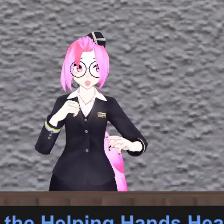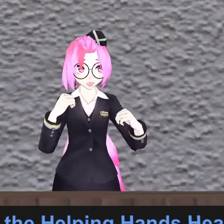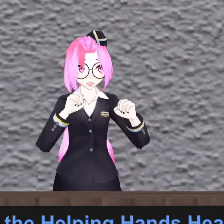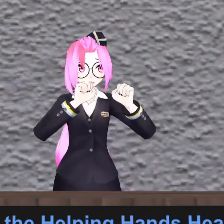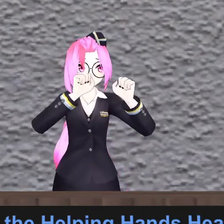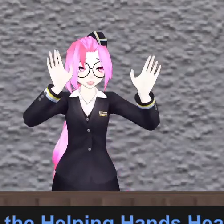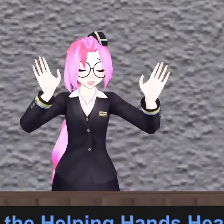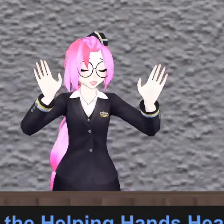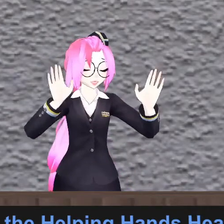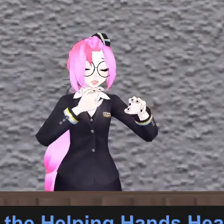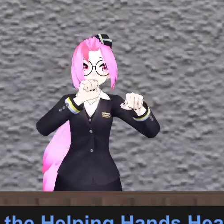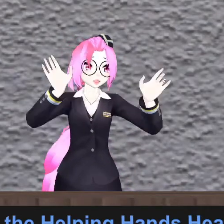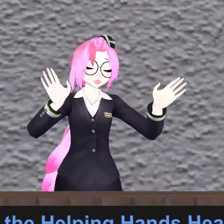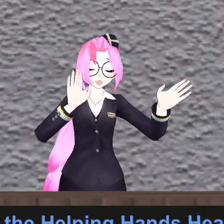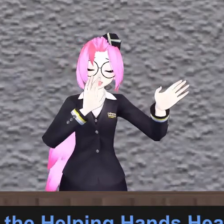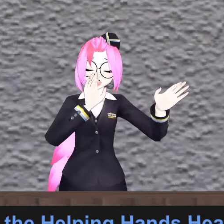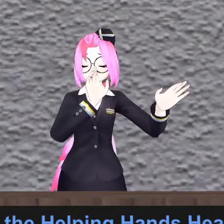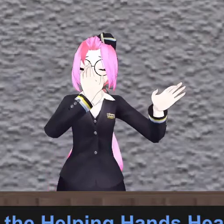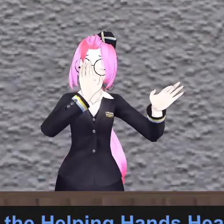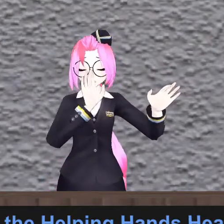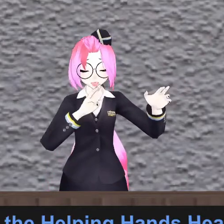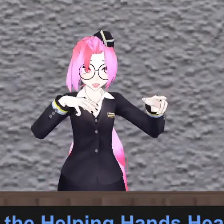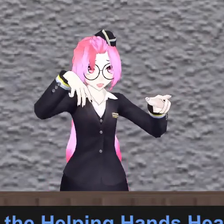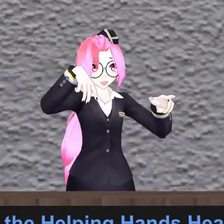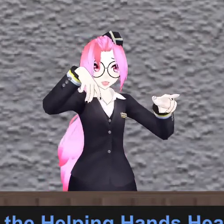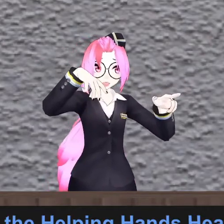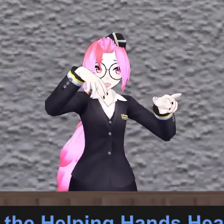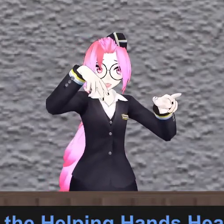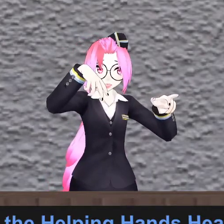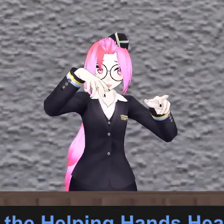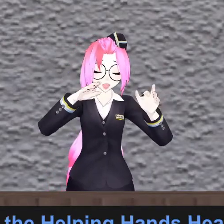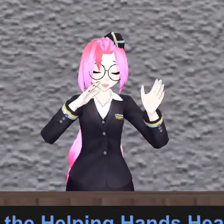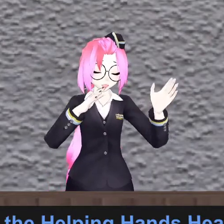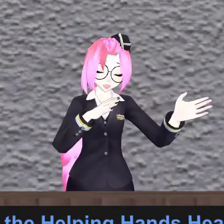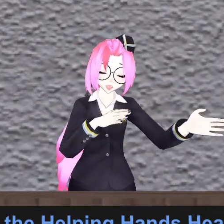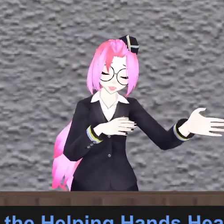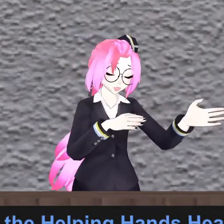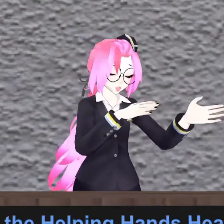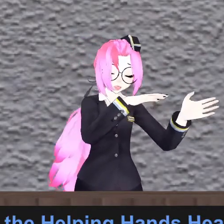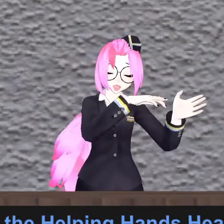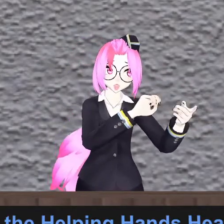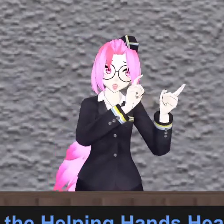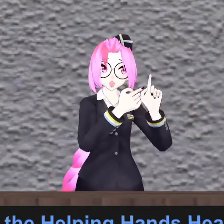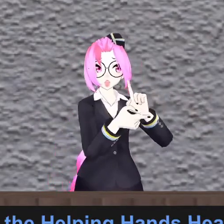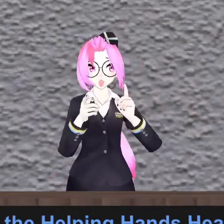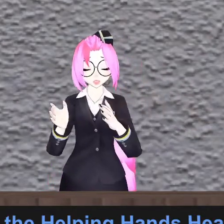it makes just as much sense, if not even clearer. And then PSE is somewhere in the middle of that. And so instead of changing the grammar,